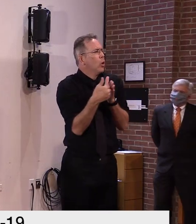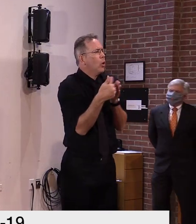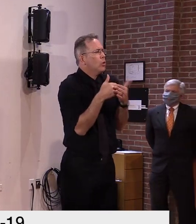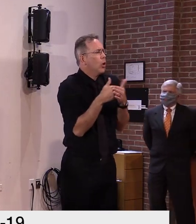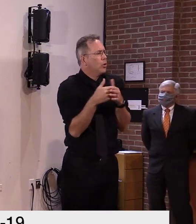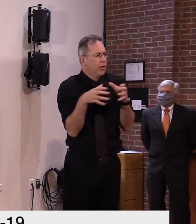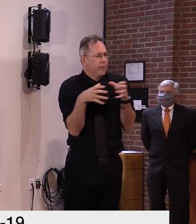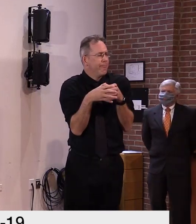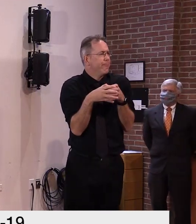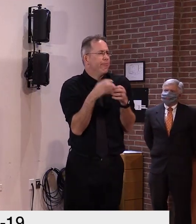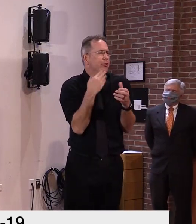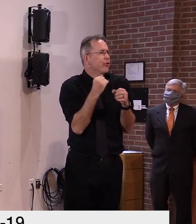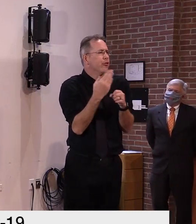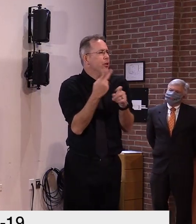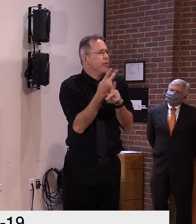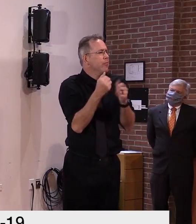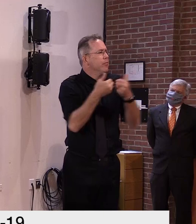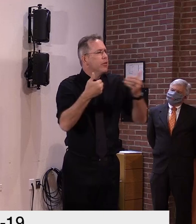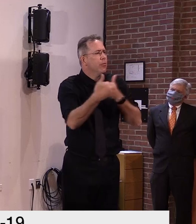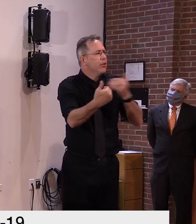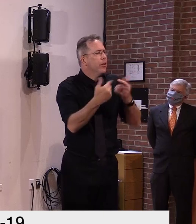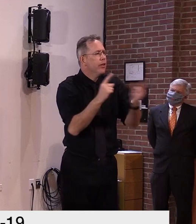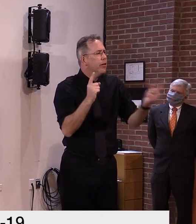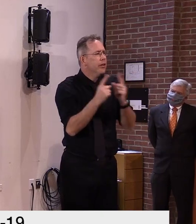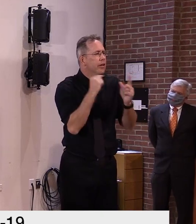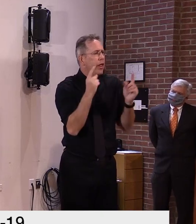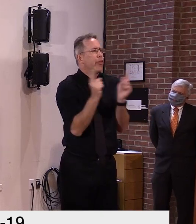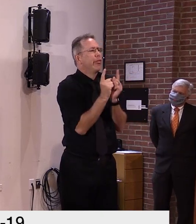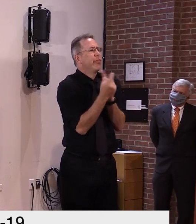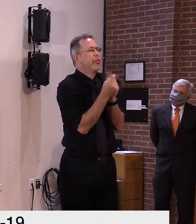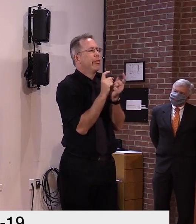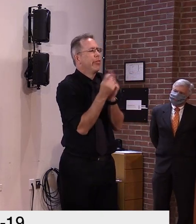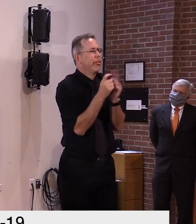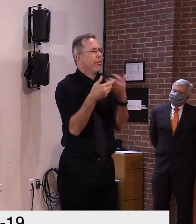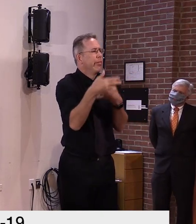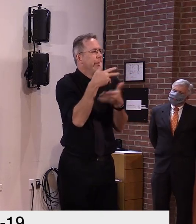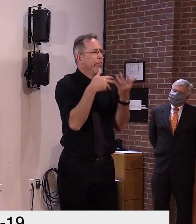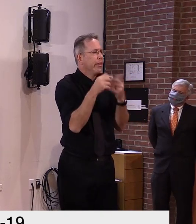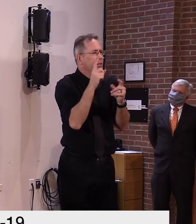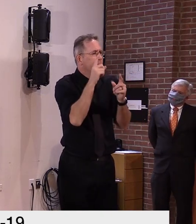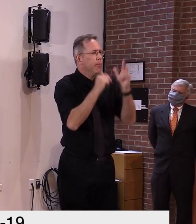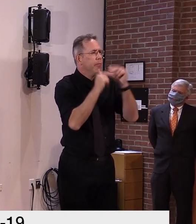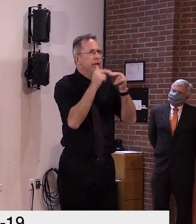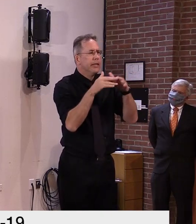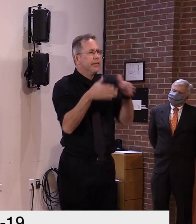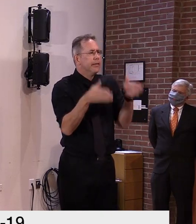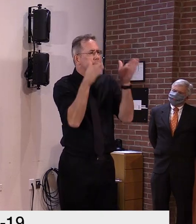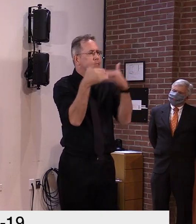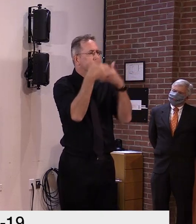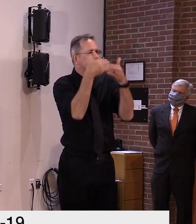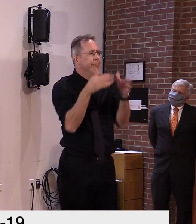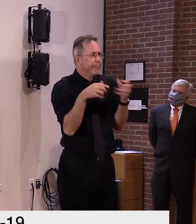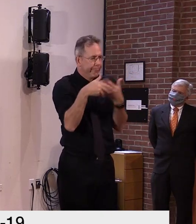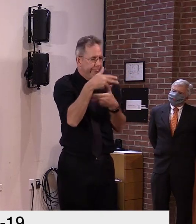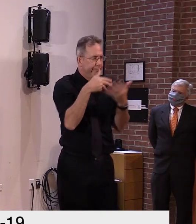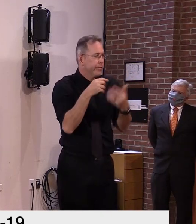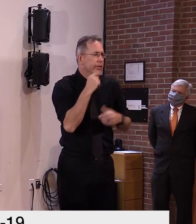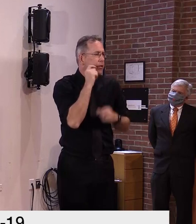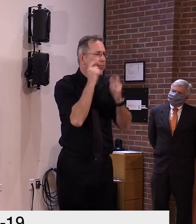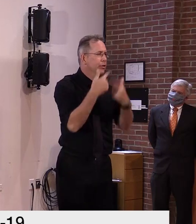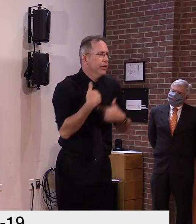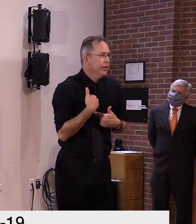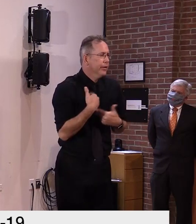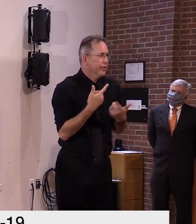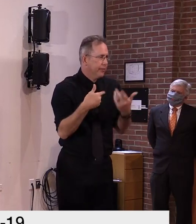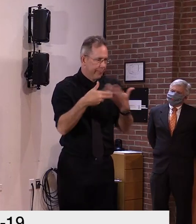jobs and often in the same buildings. So there would be opportunity for cases